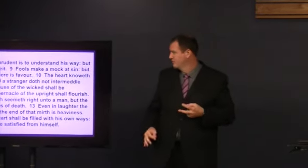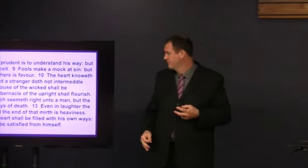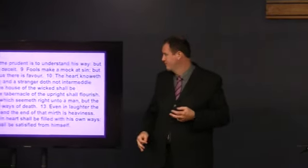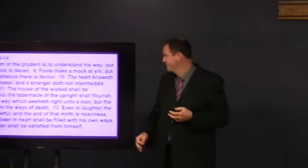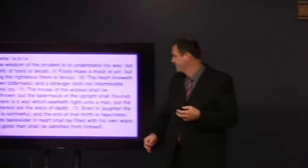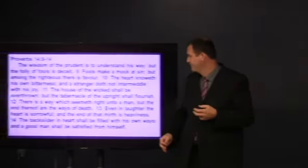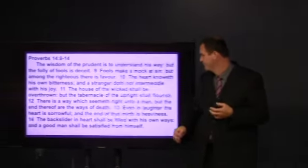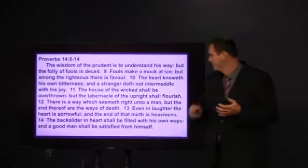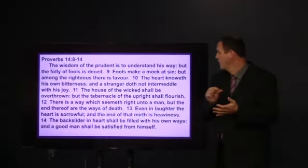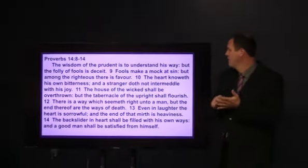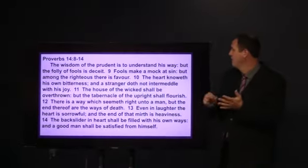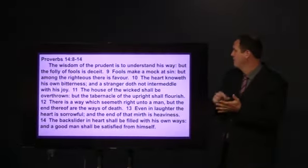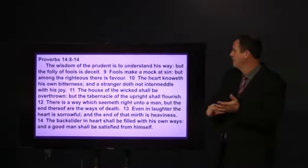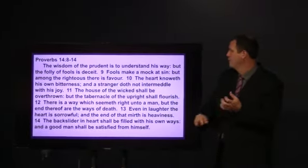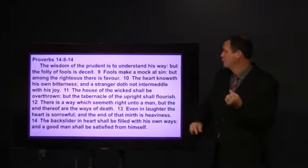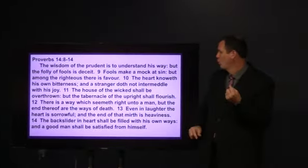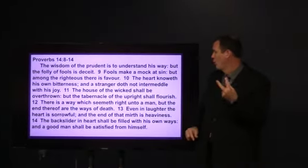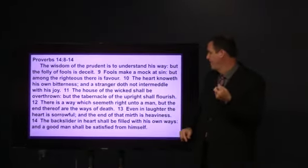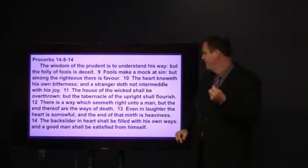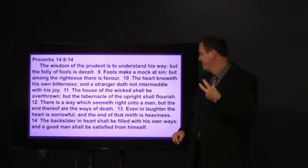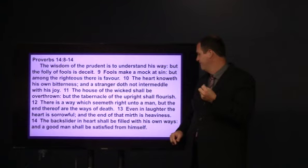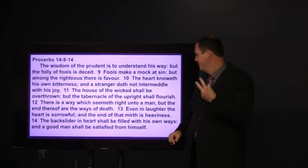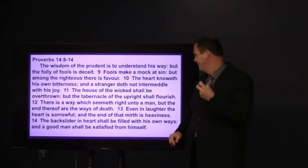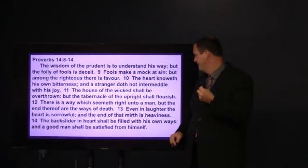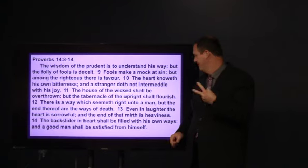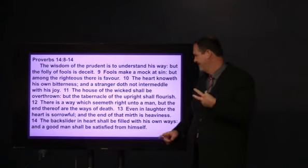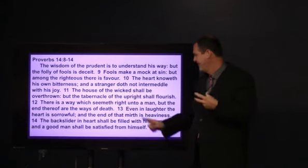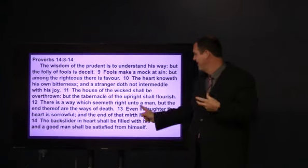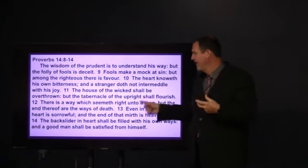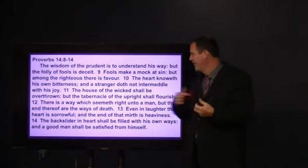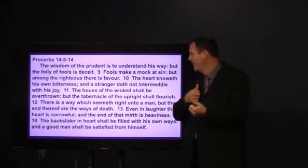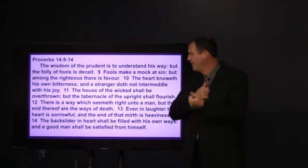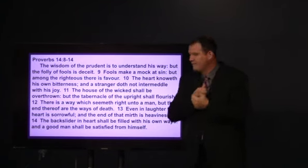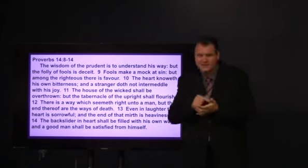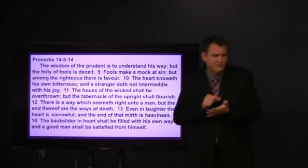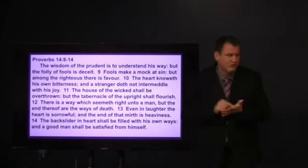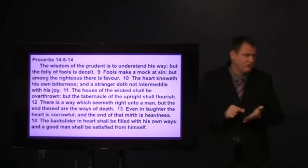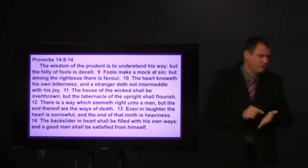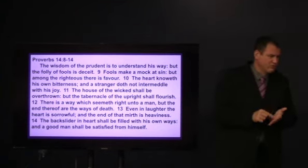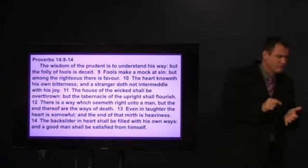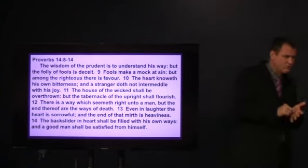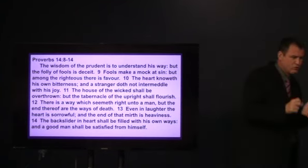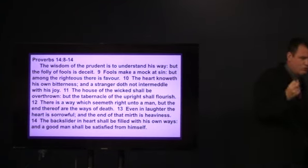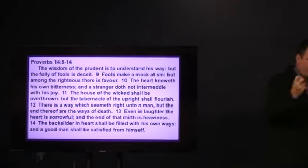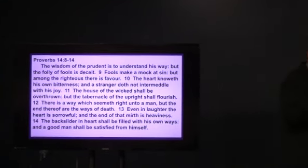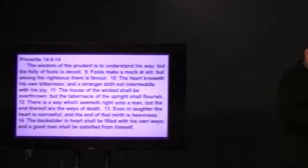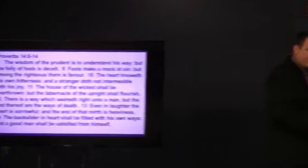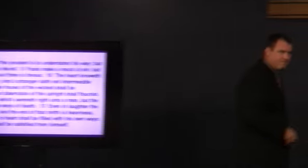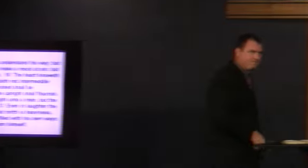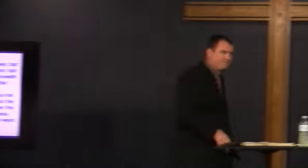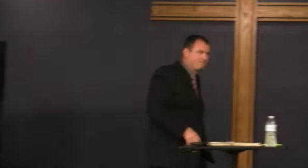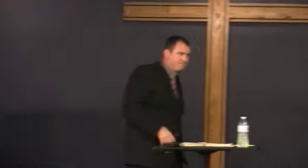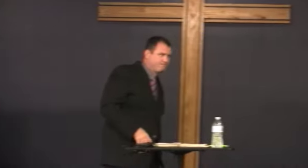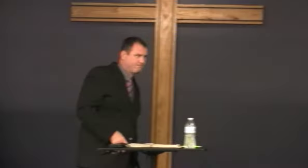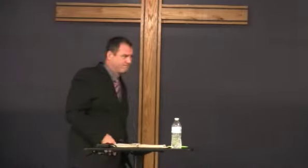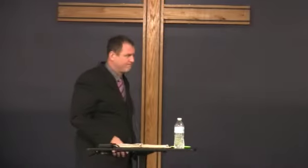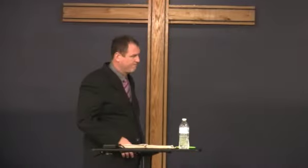And you can be rich and you can be a wreck. So I love